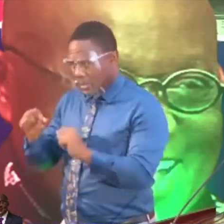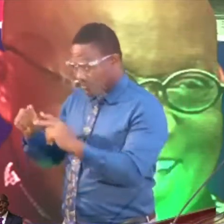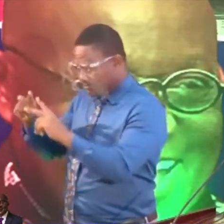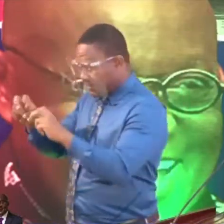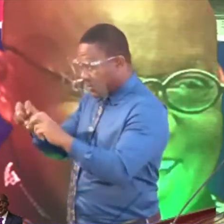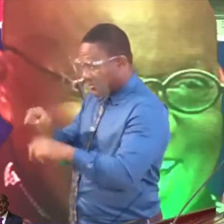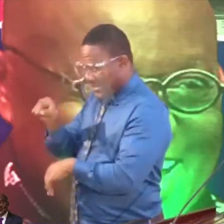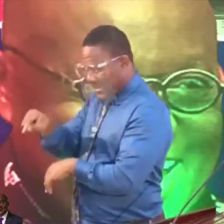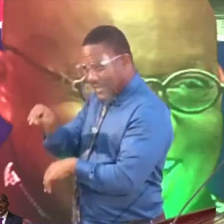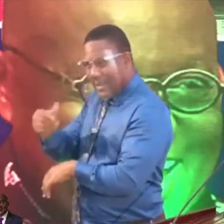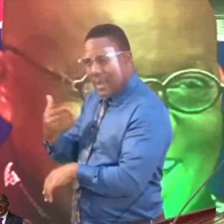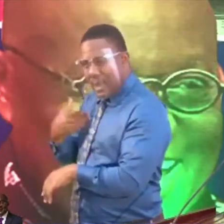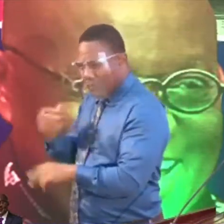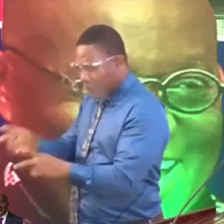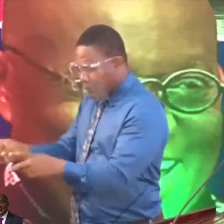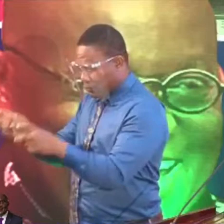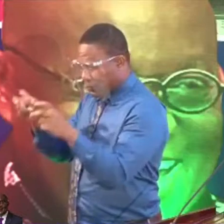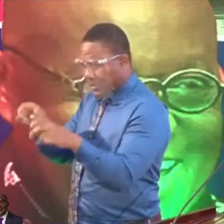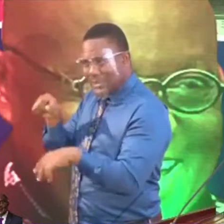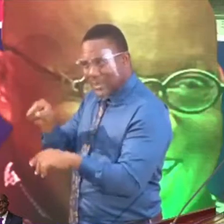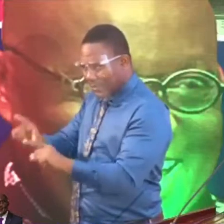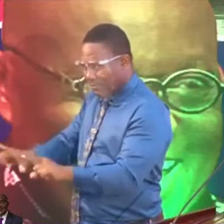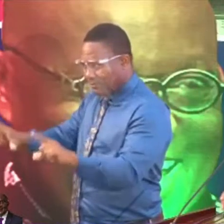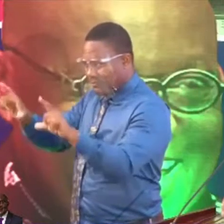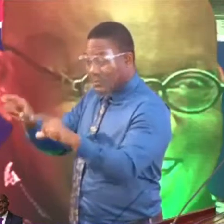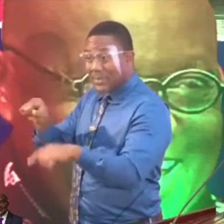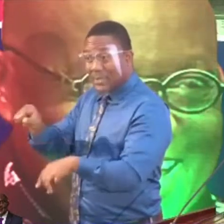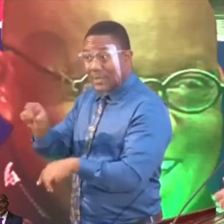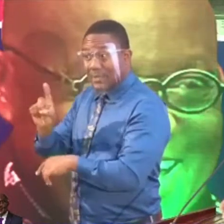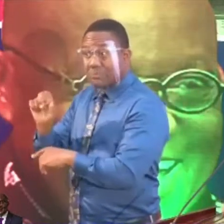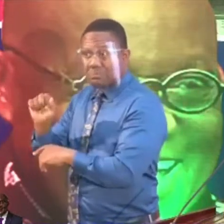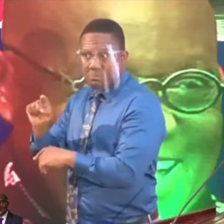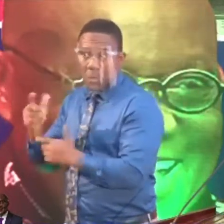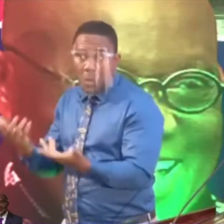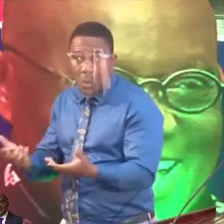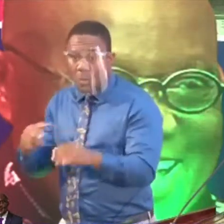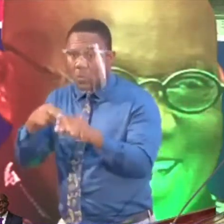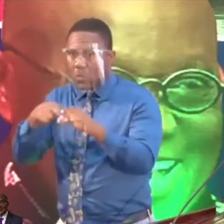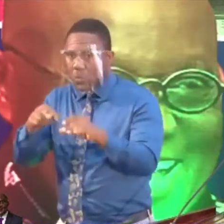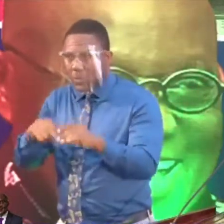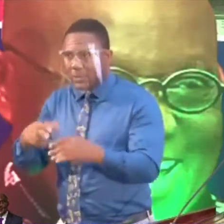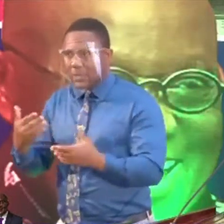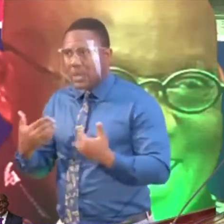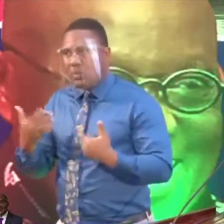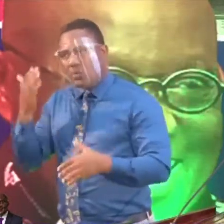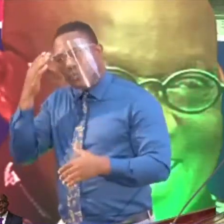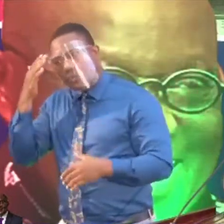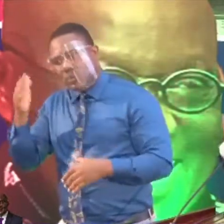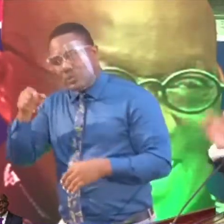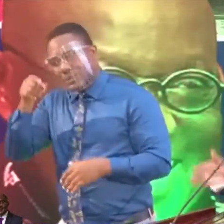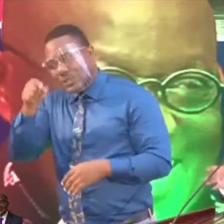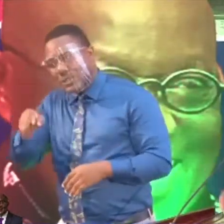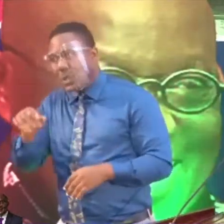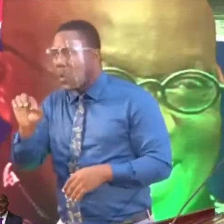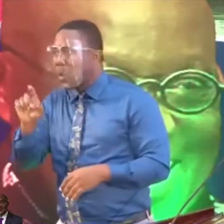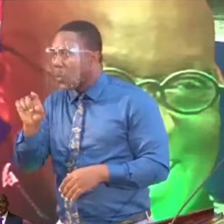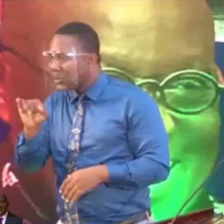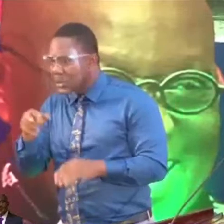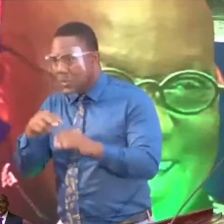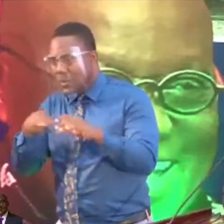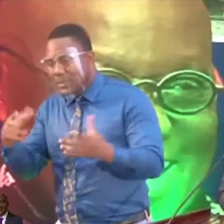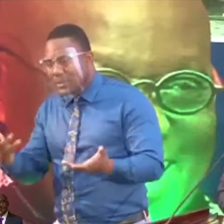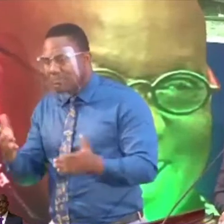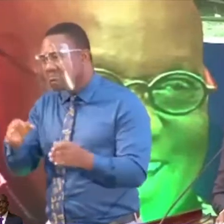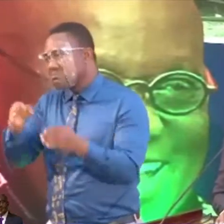find that, you can get that by that. Or if you want to go by region, I want to know what is happening in Oti, I want to know